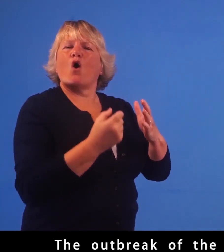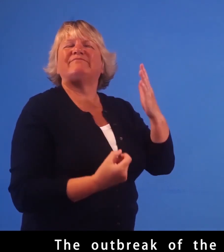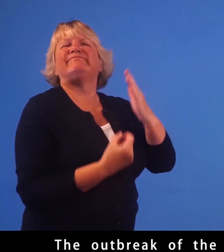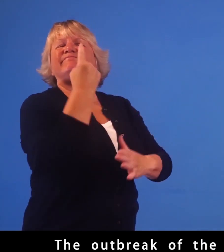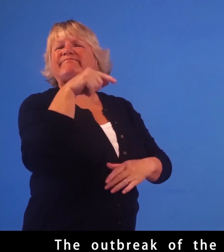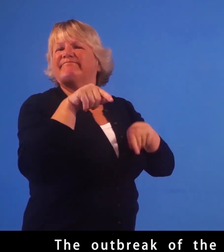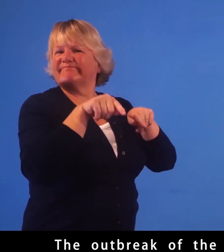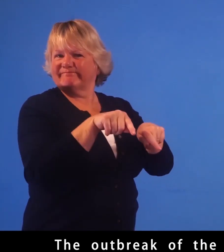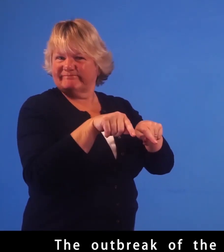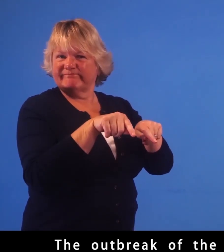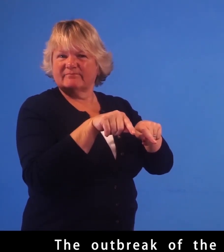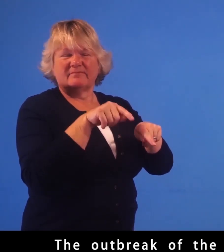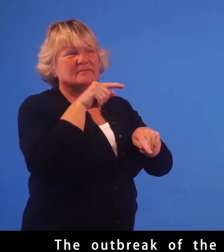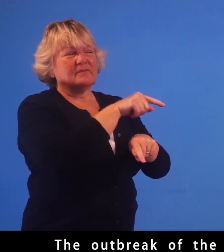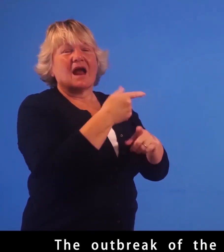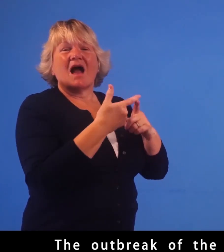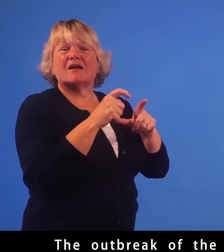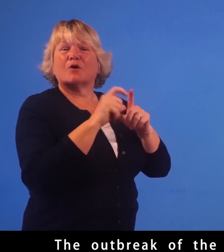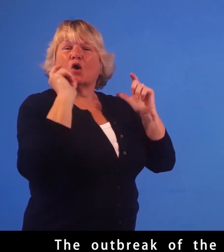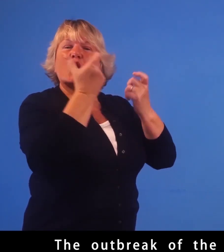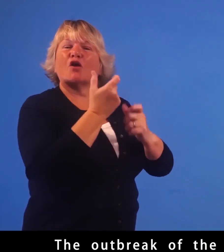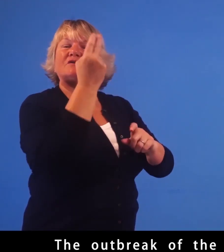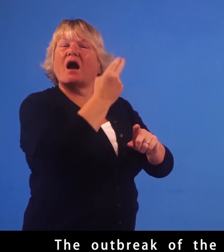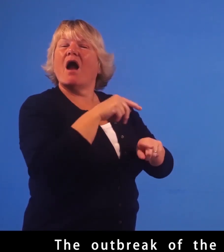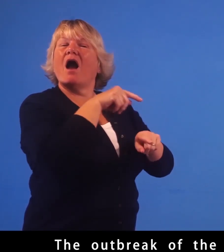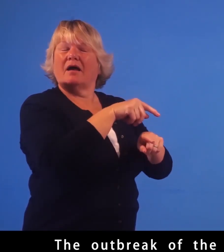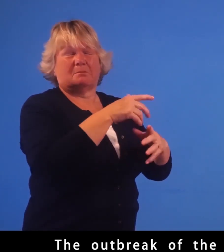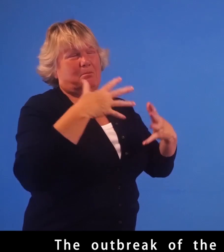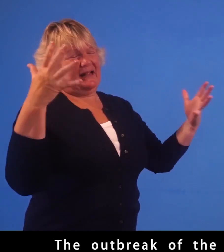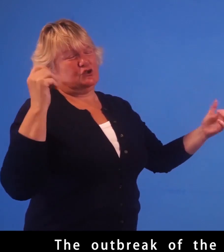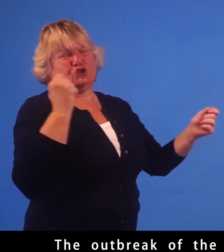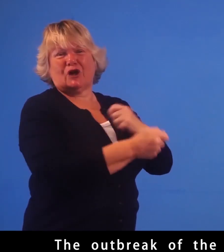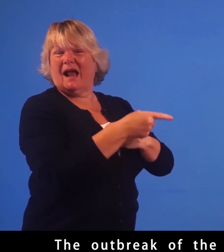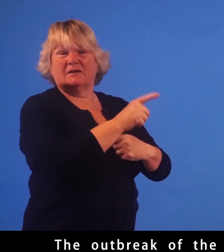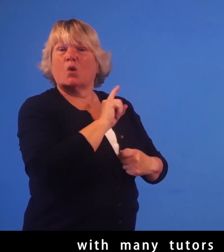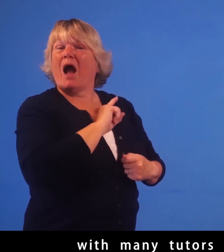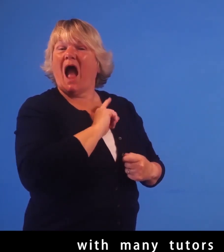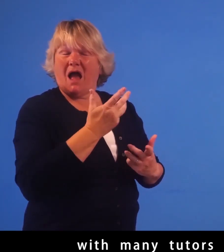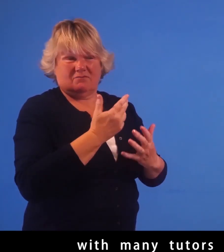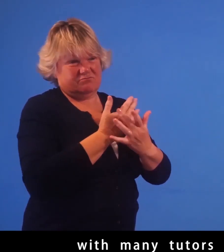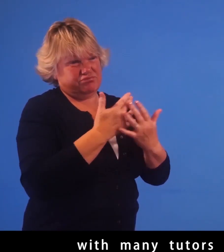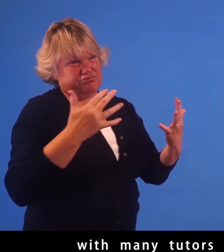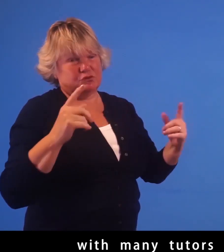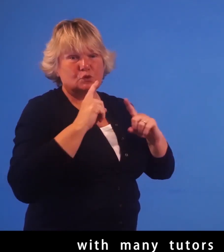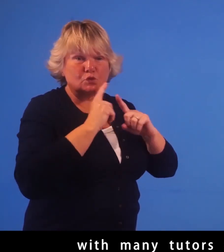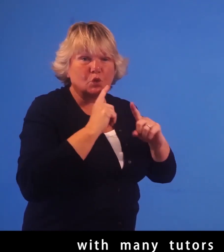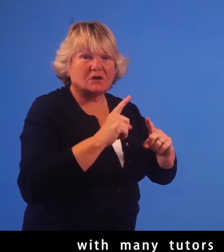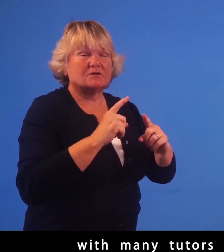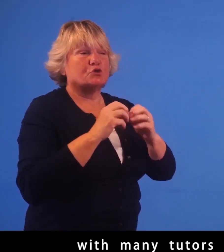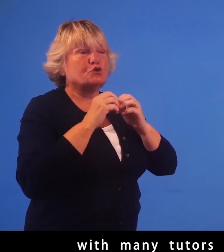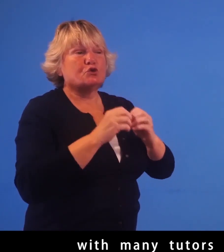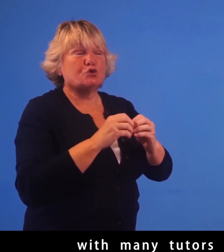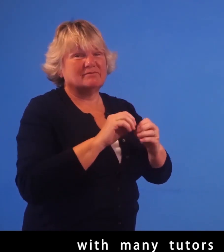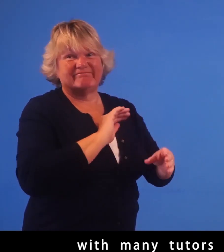The outbreak of the First World War brought major changes to Edinburgh College of Art, with many tutors